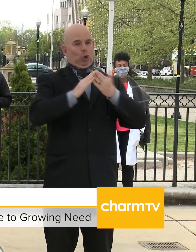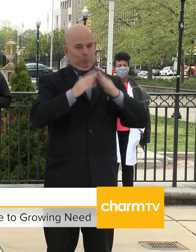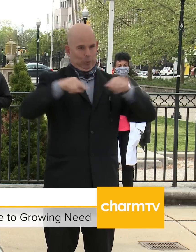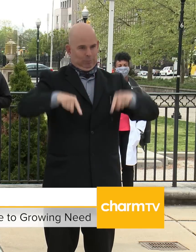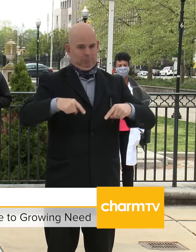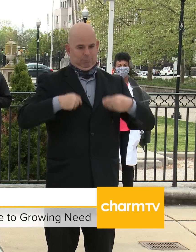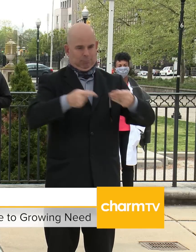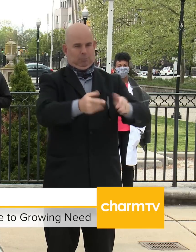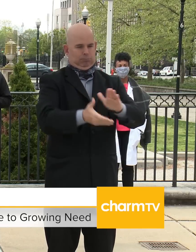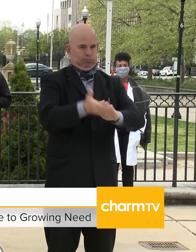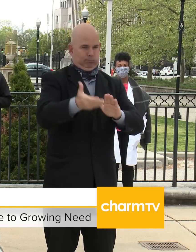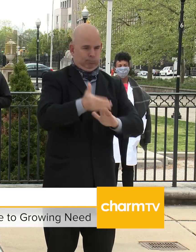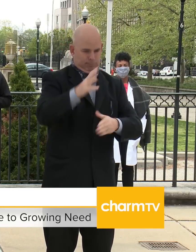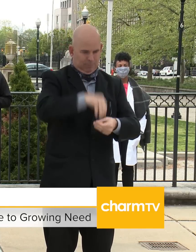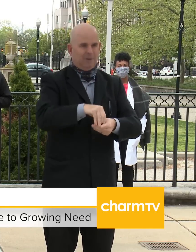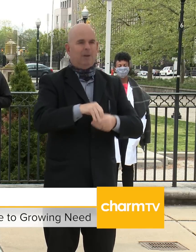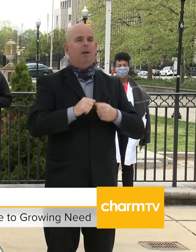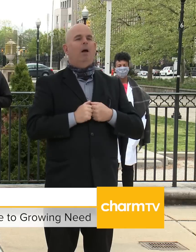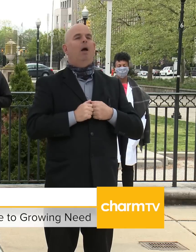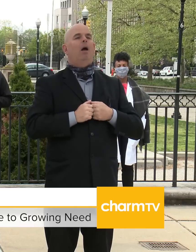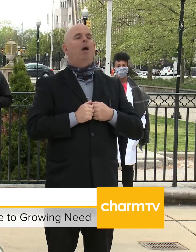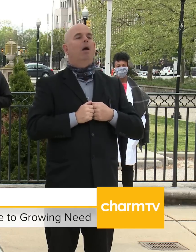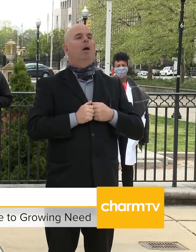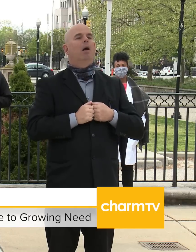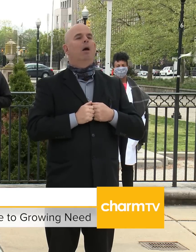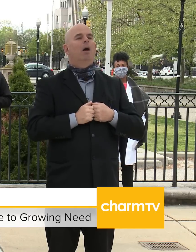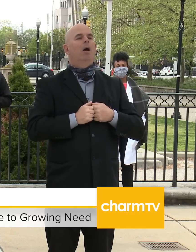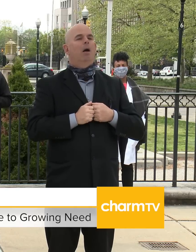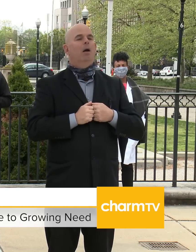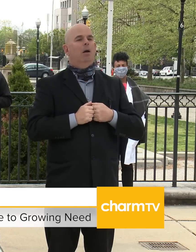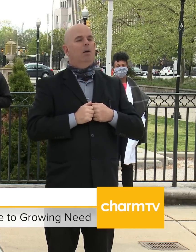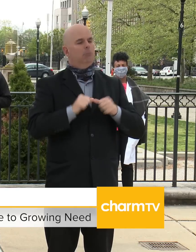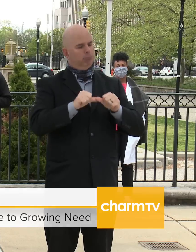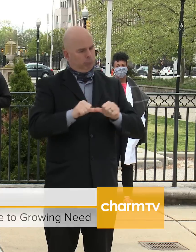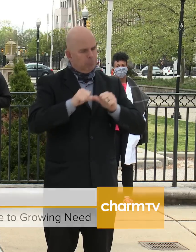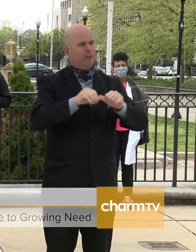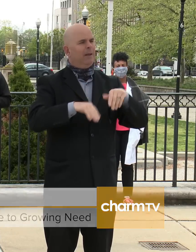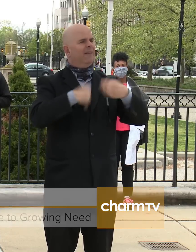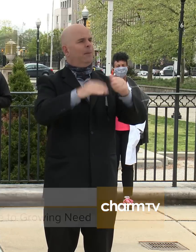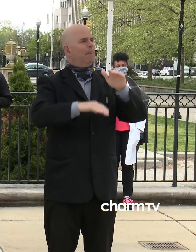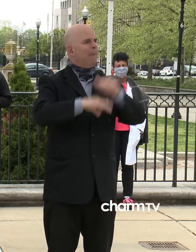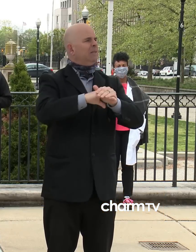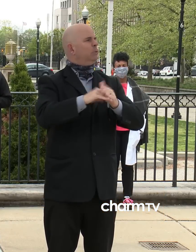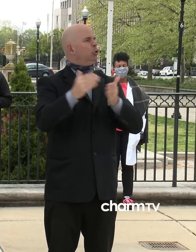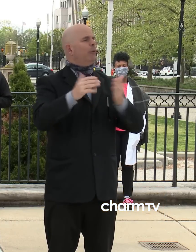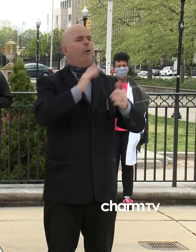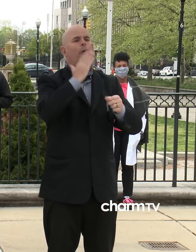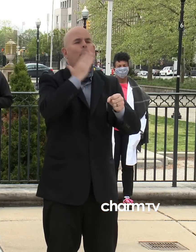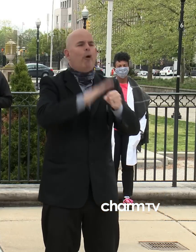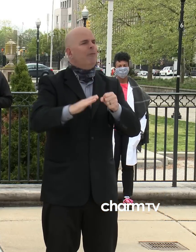data-informed, and maximizes collective impact through a far-reaching network of support.